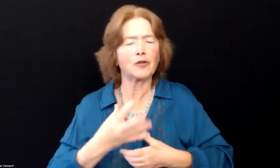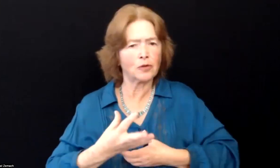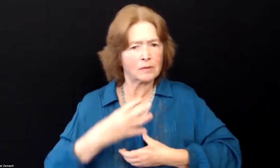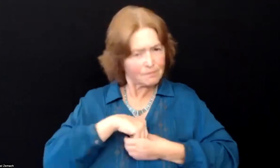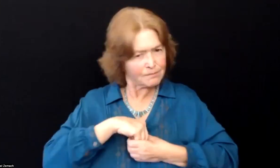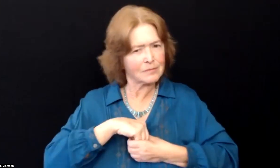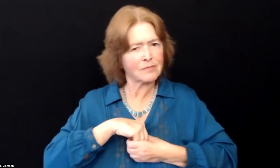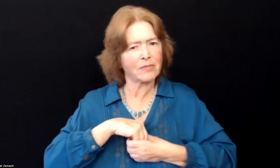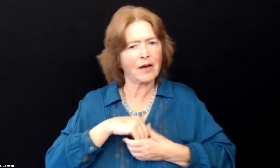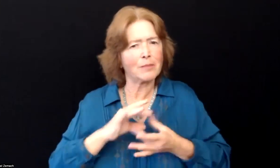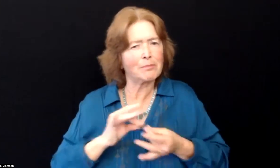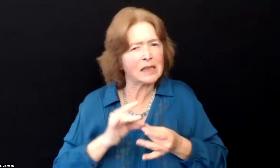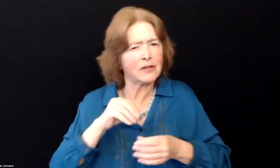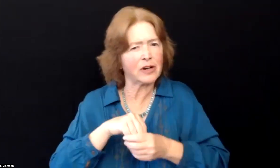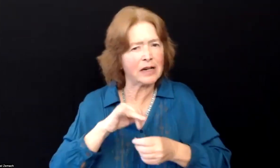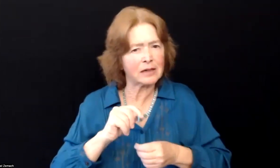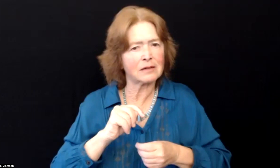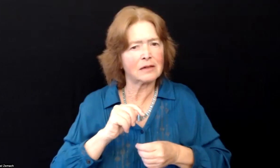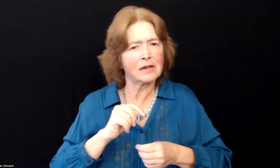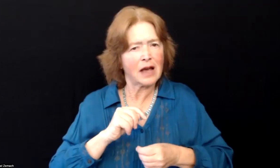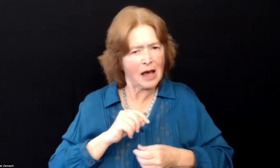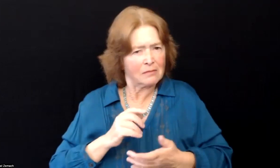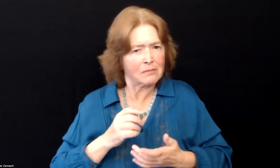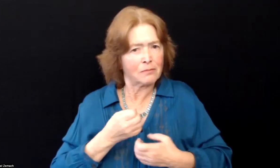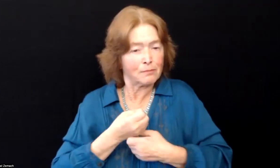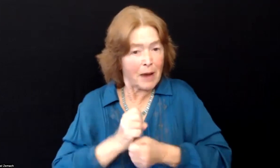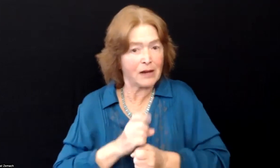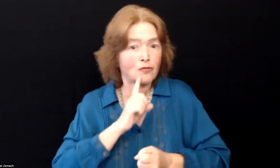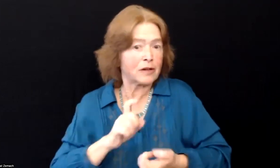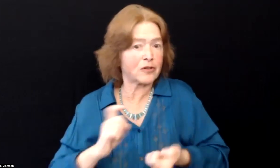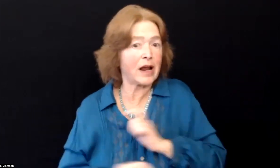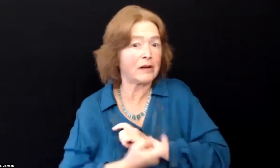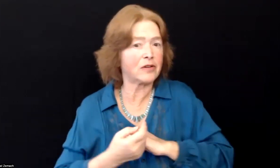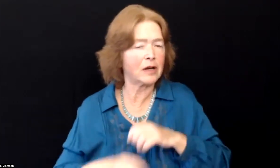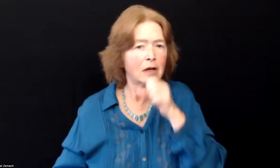really take in the message from the book and make real change.